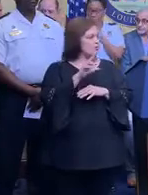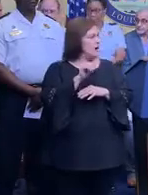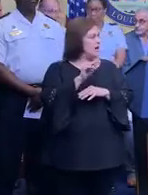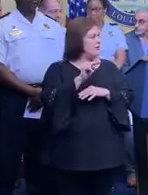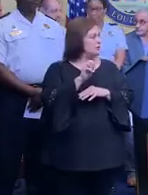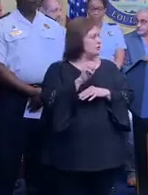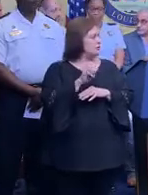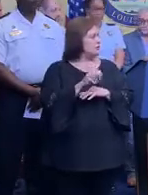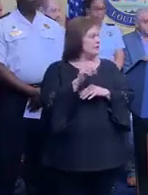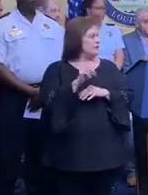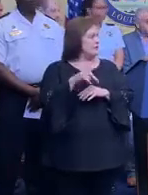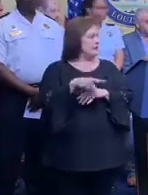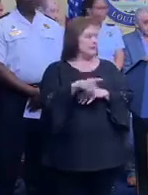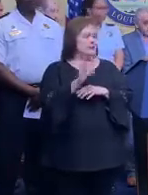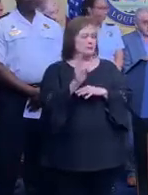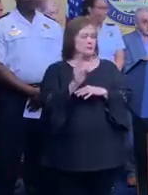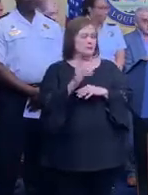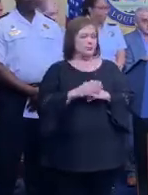DPW.